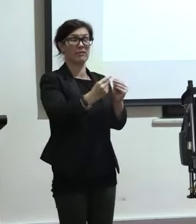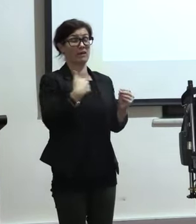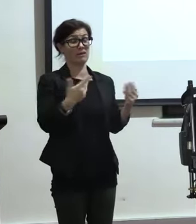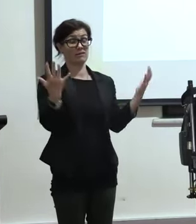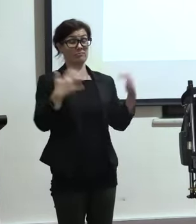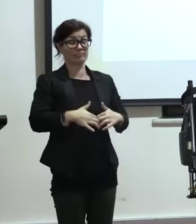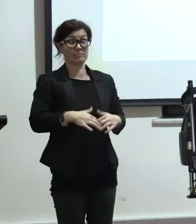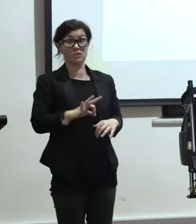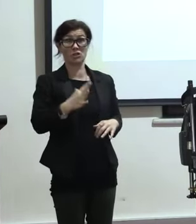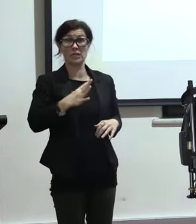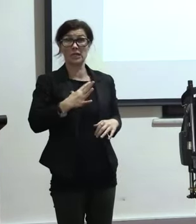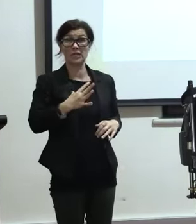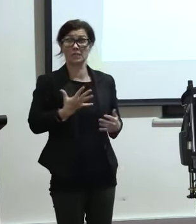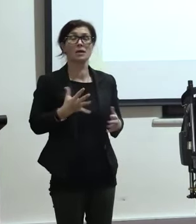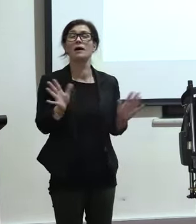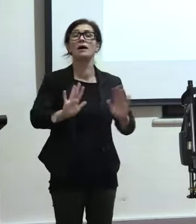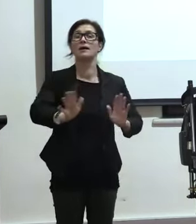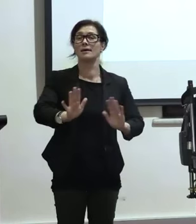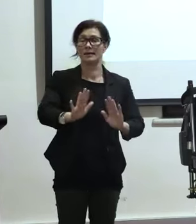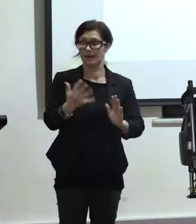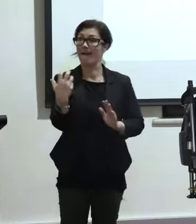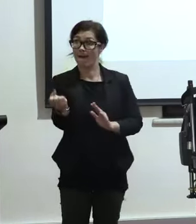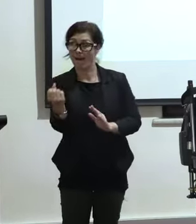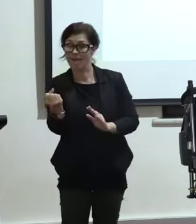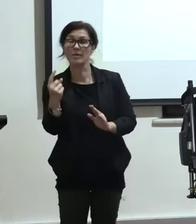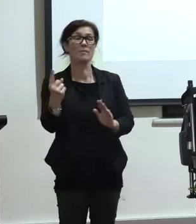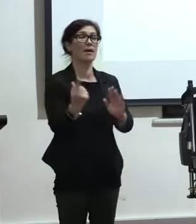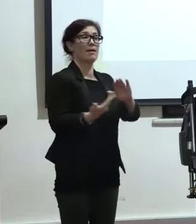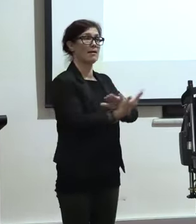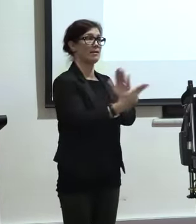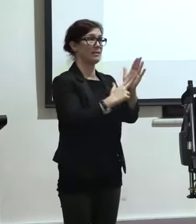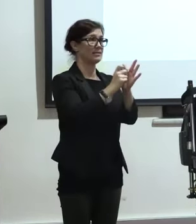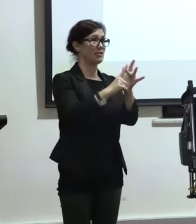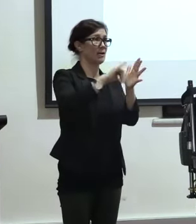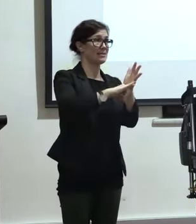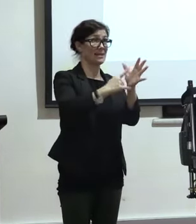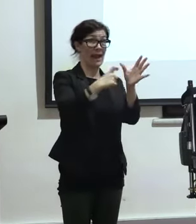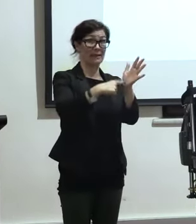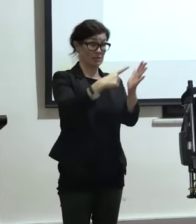of other parties, and that's in the actual NDIS Act, so the NDIS law.